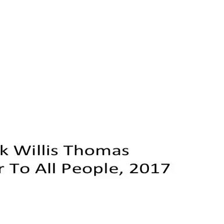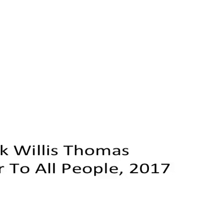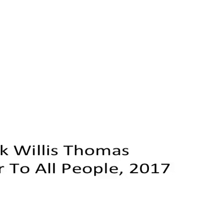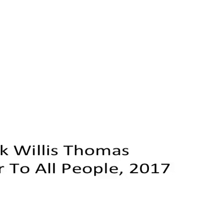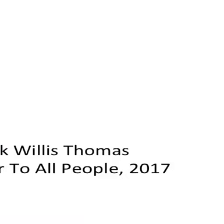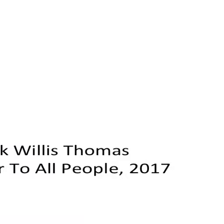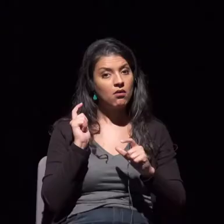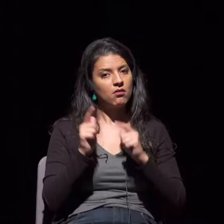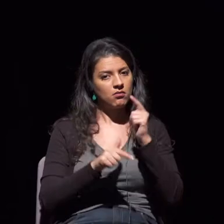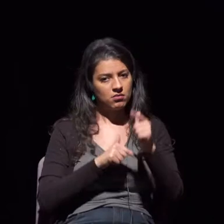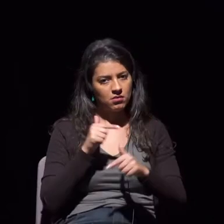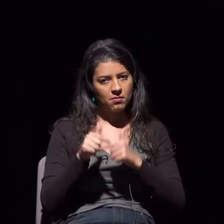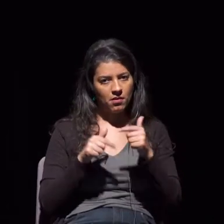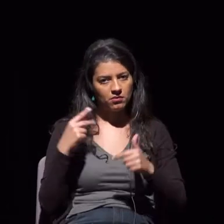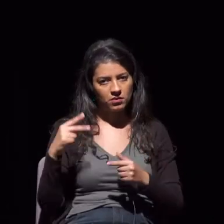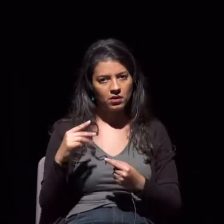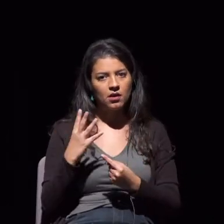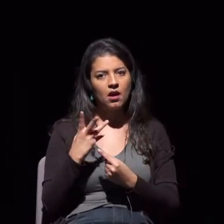of you know,